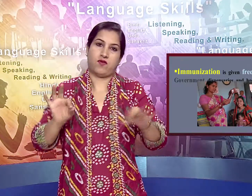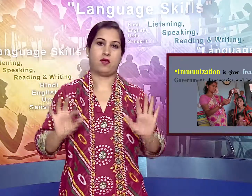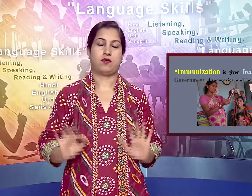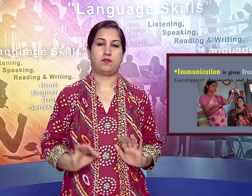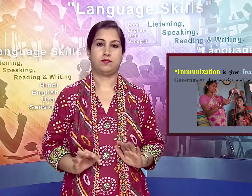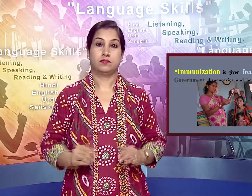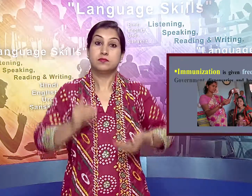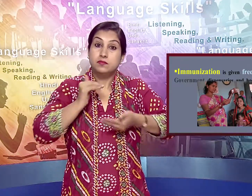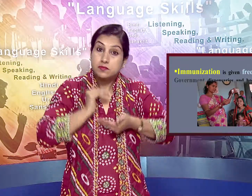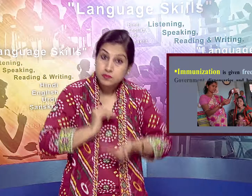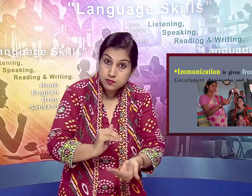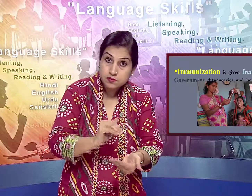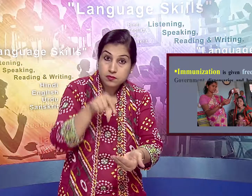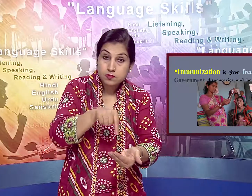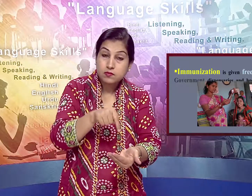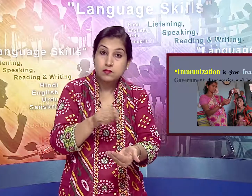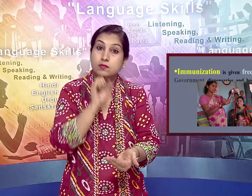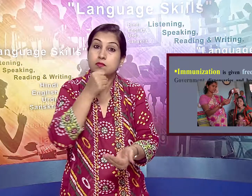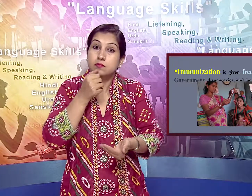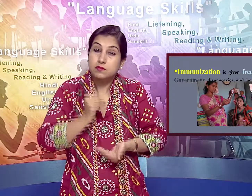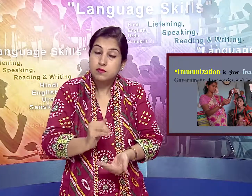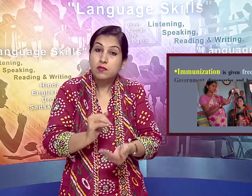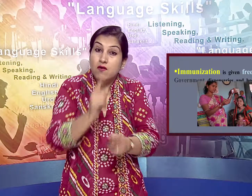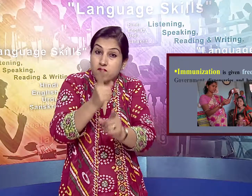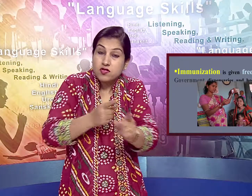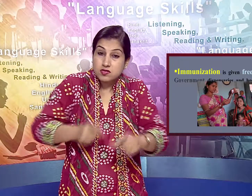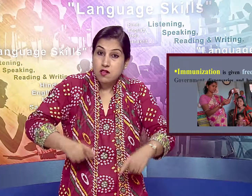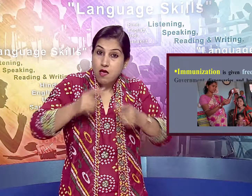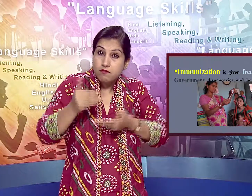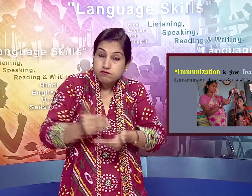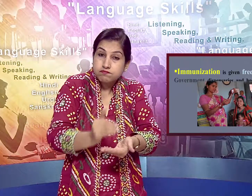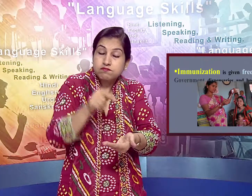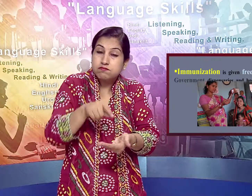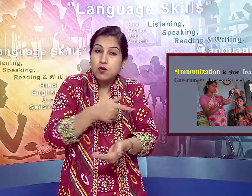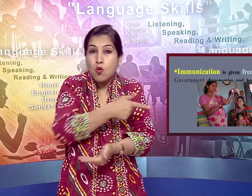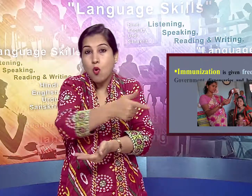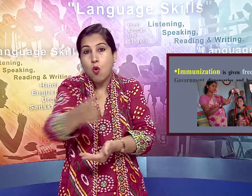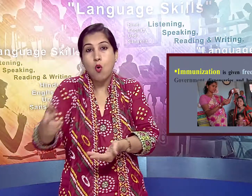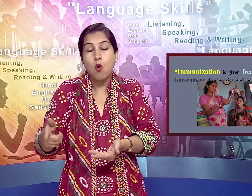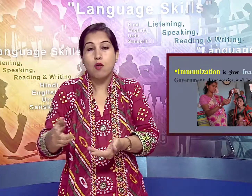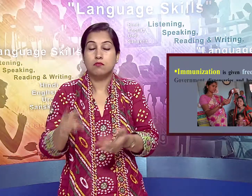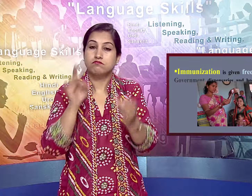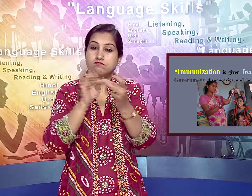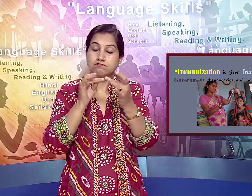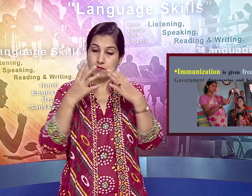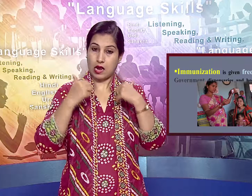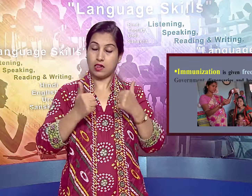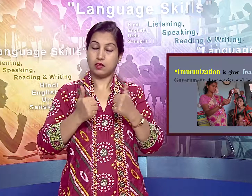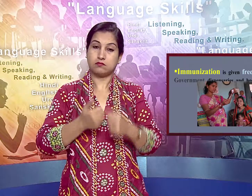Primary immunization is scheduled in the first year of life to provide optimal protection to the